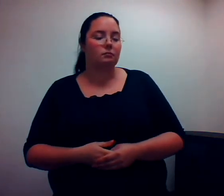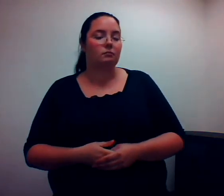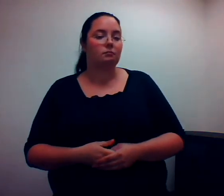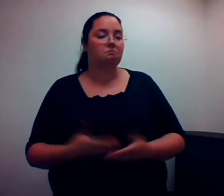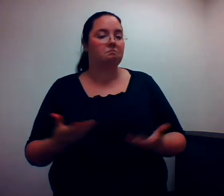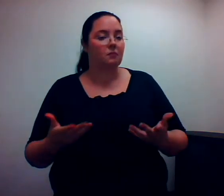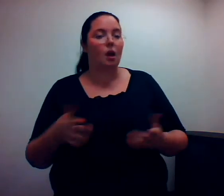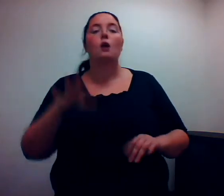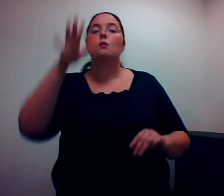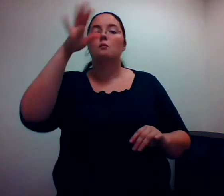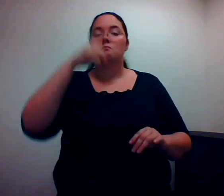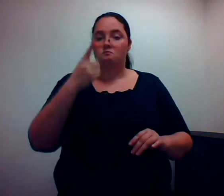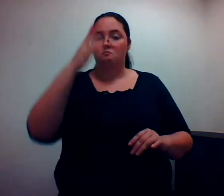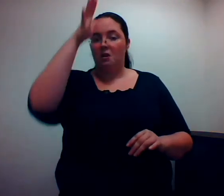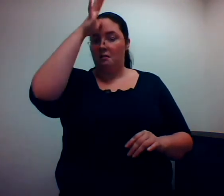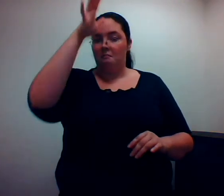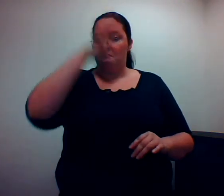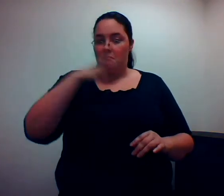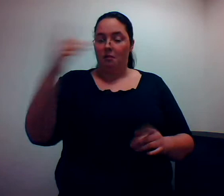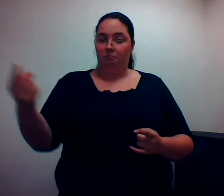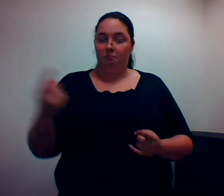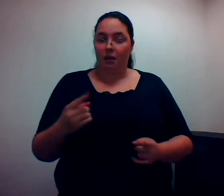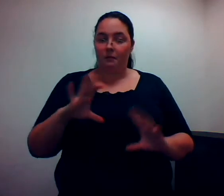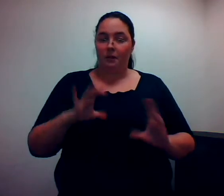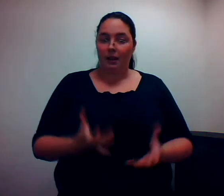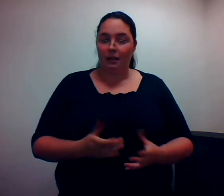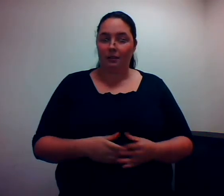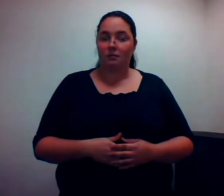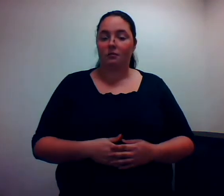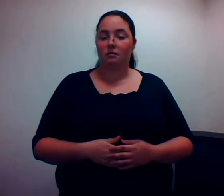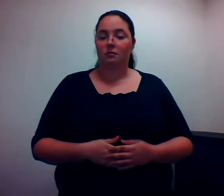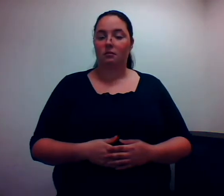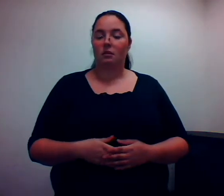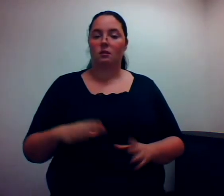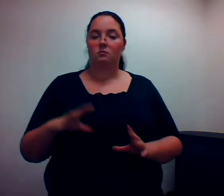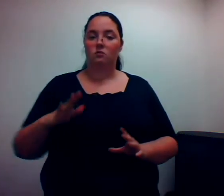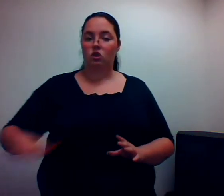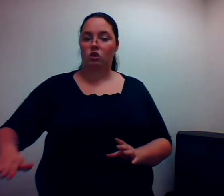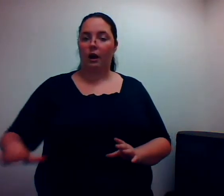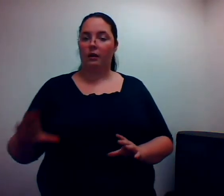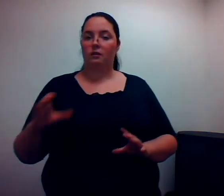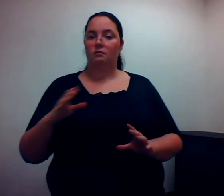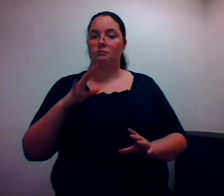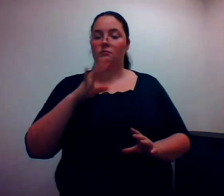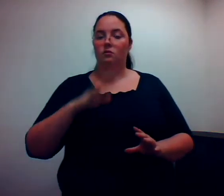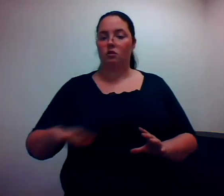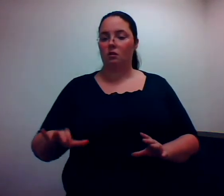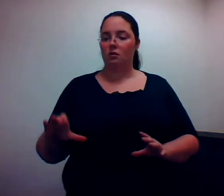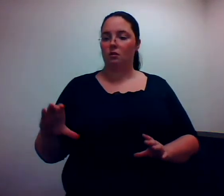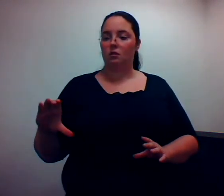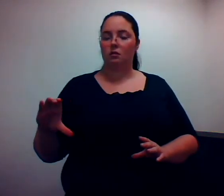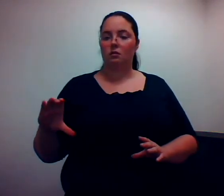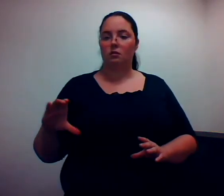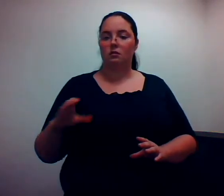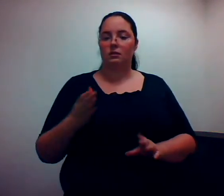about he was doing child psychology, so he decided to talk about Erickson's stages of development, and that was really perfect because